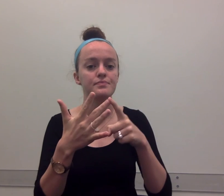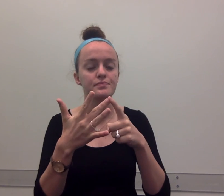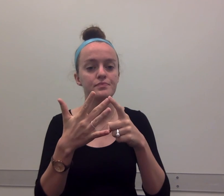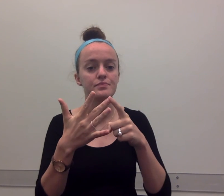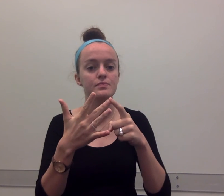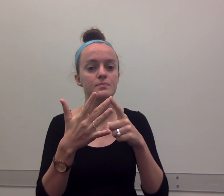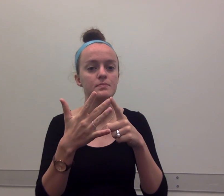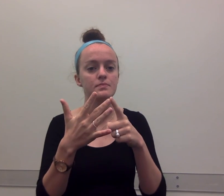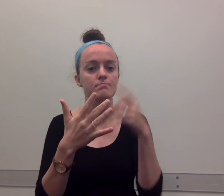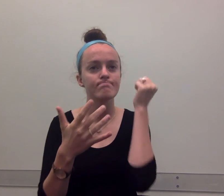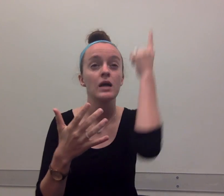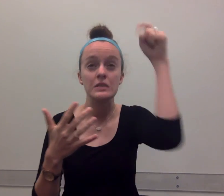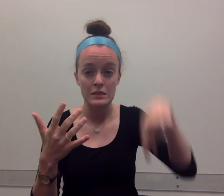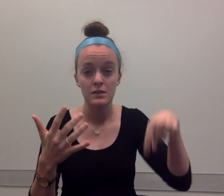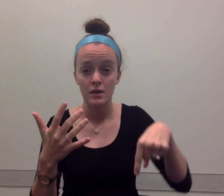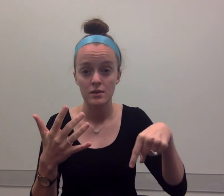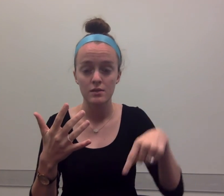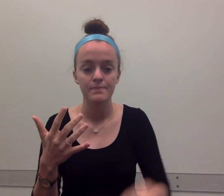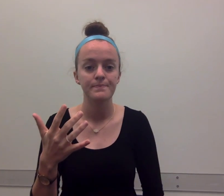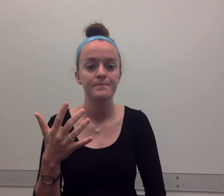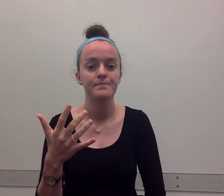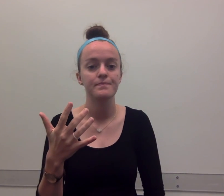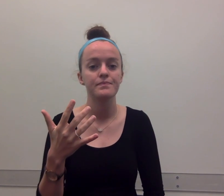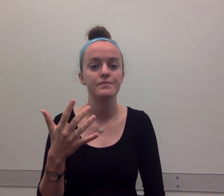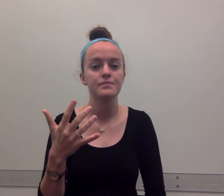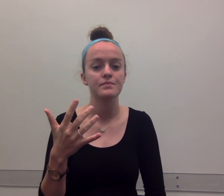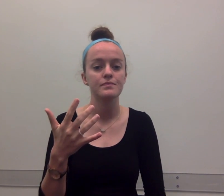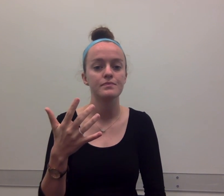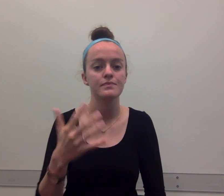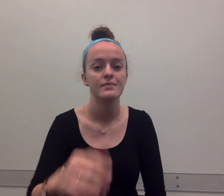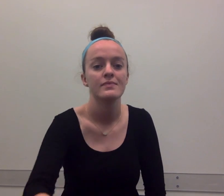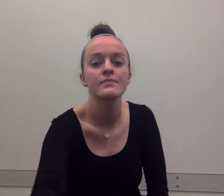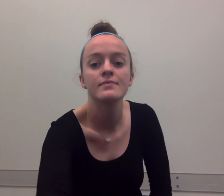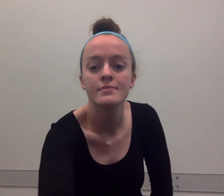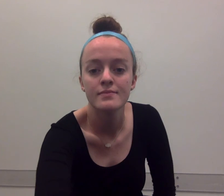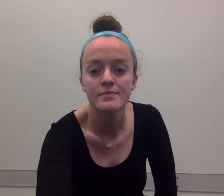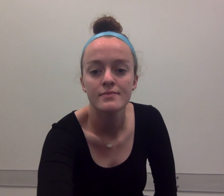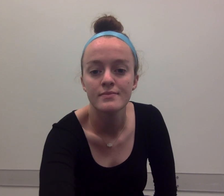Get This. The Get This is the main idea or the thesis statement.